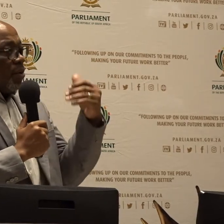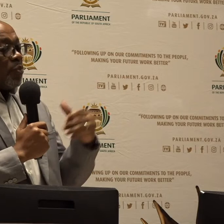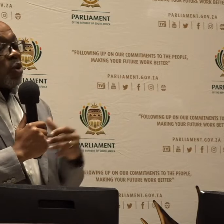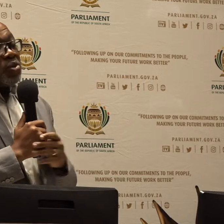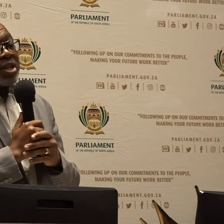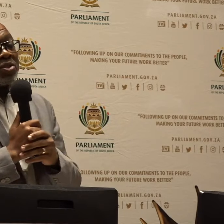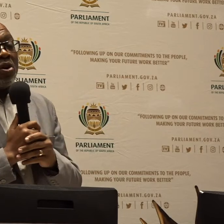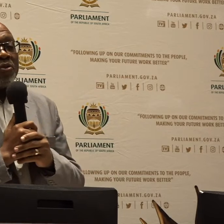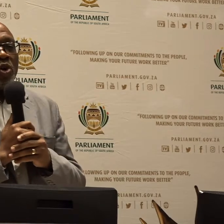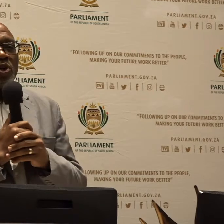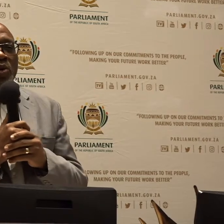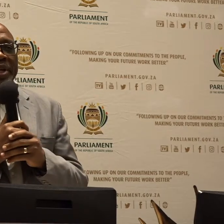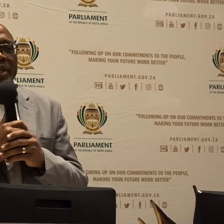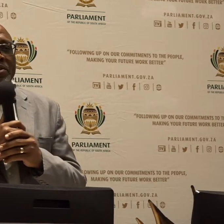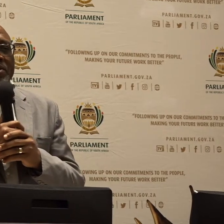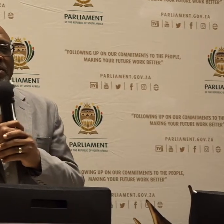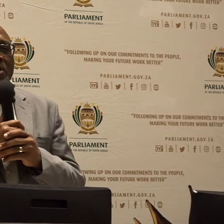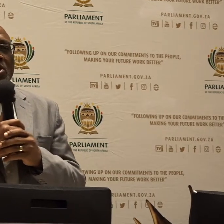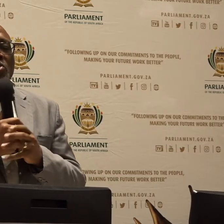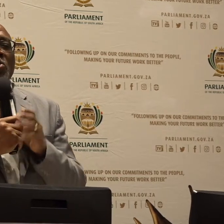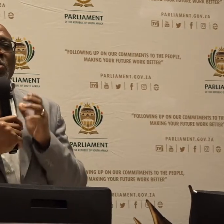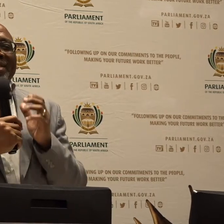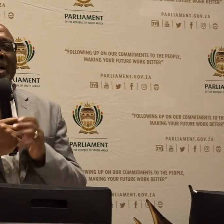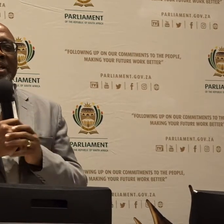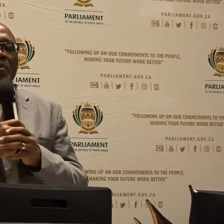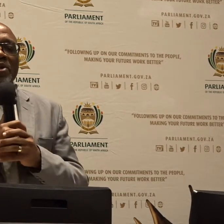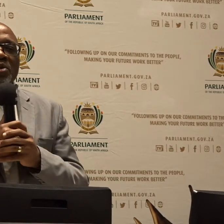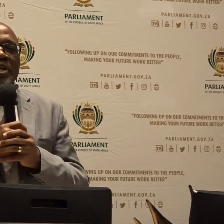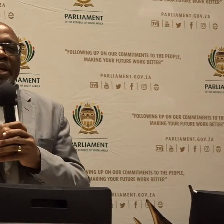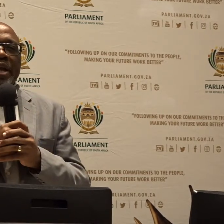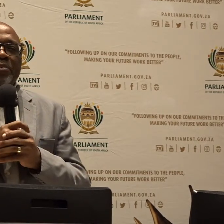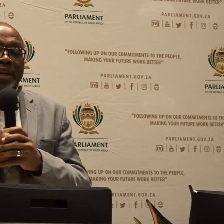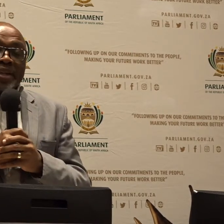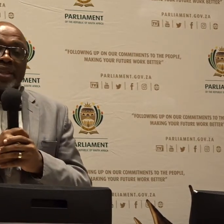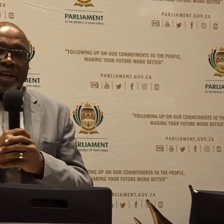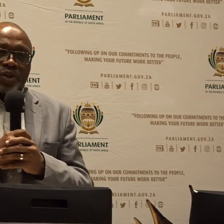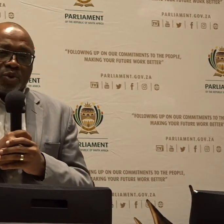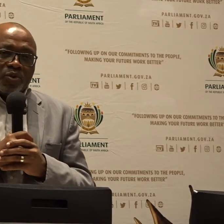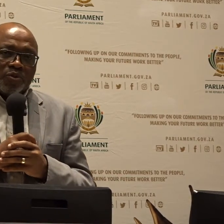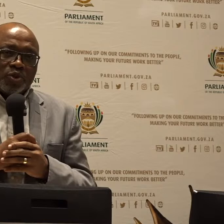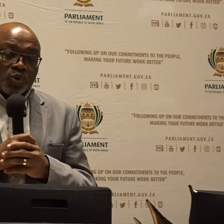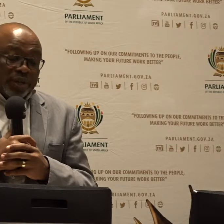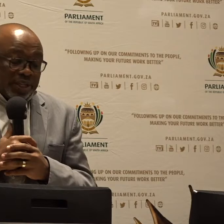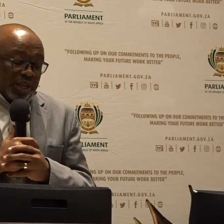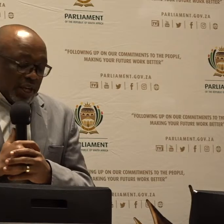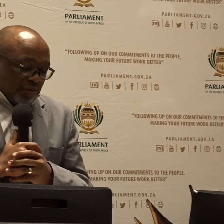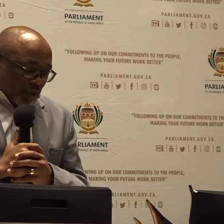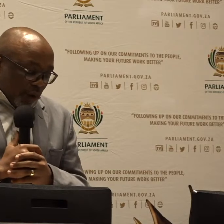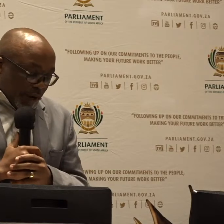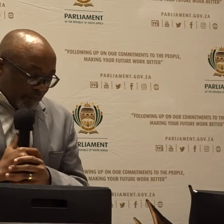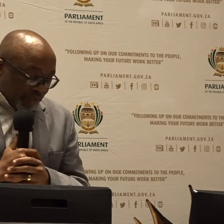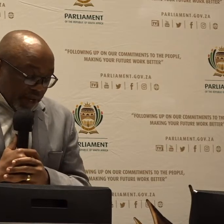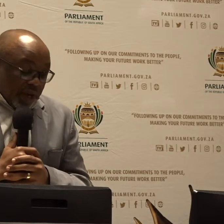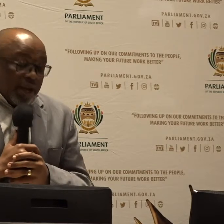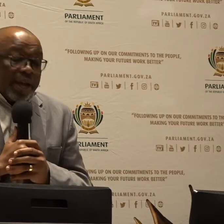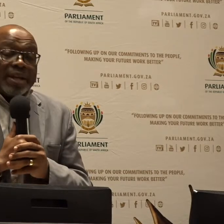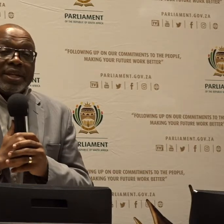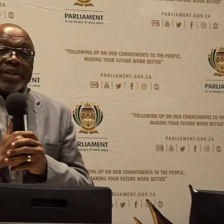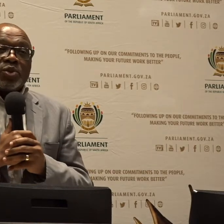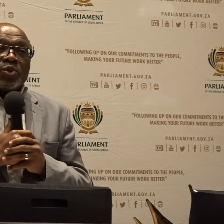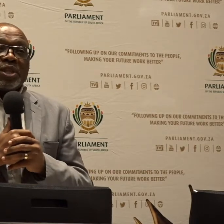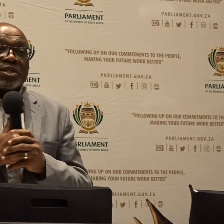in our process of concluding this so with that I want to say a big thank you to each and everyone